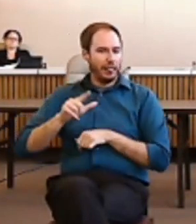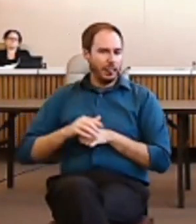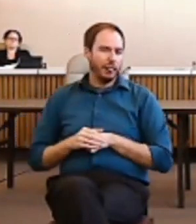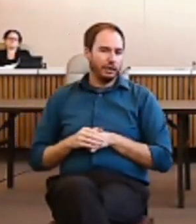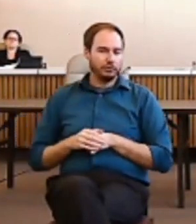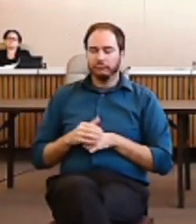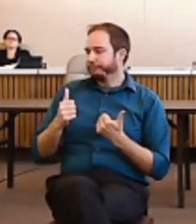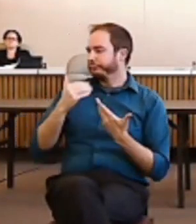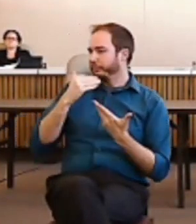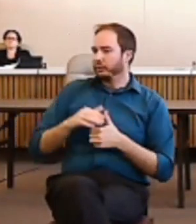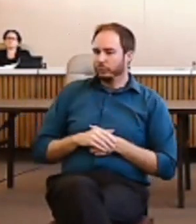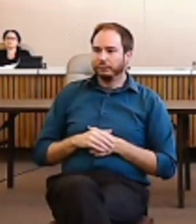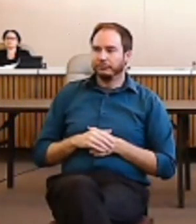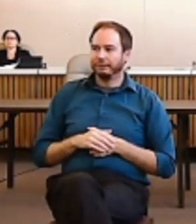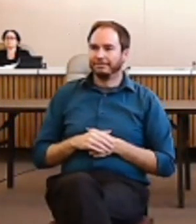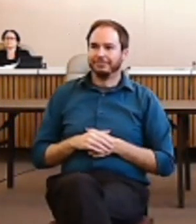Thank you.